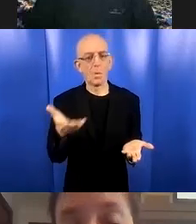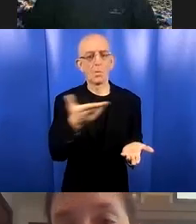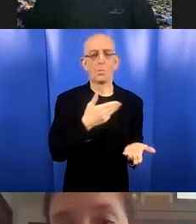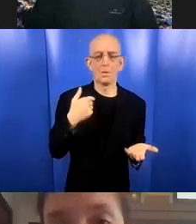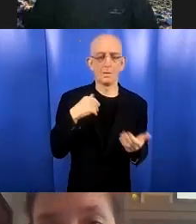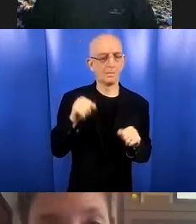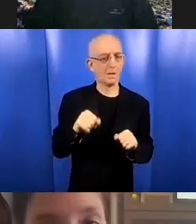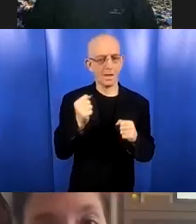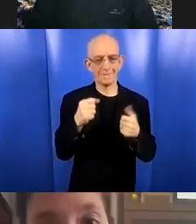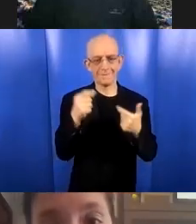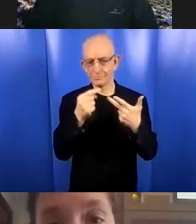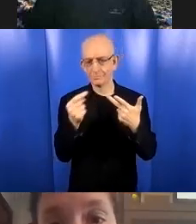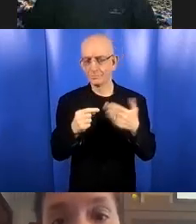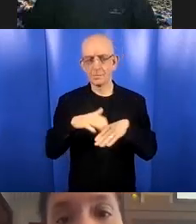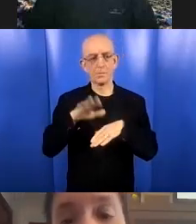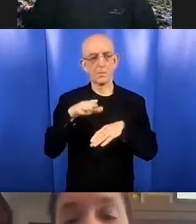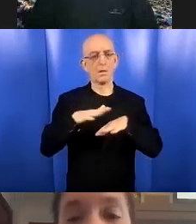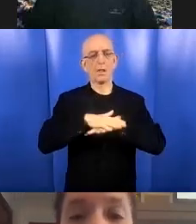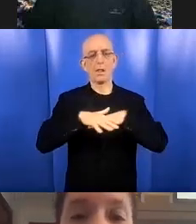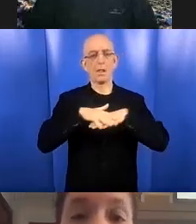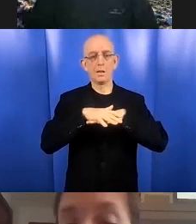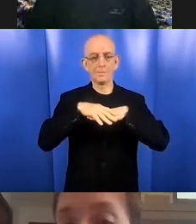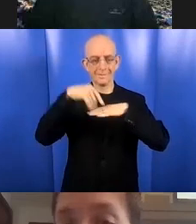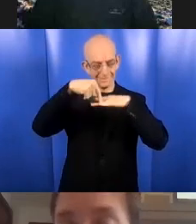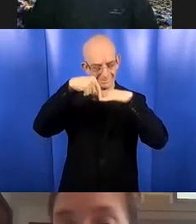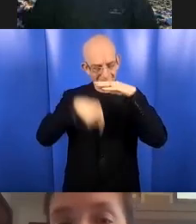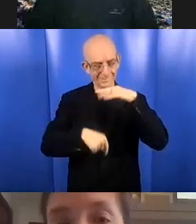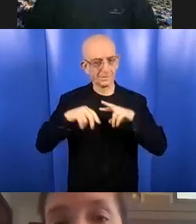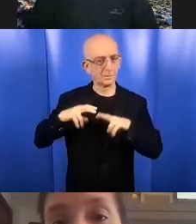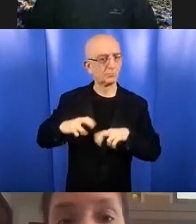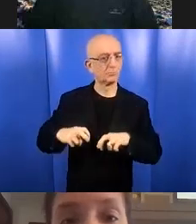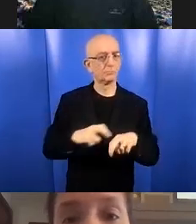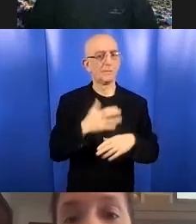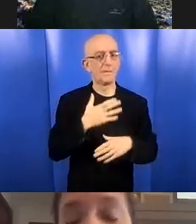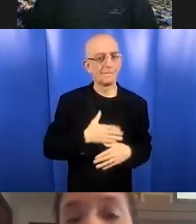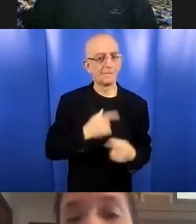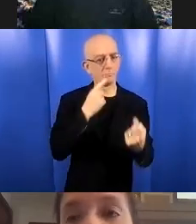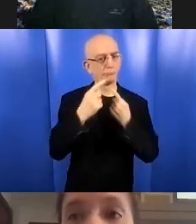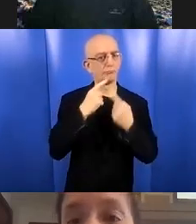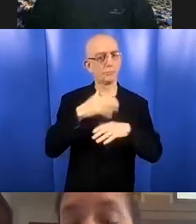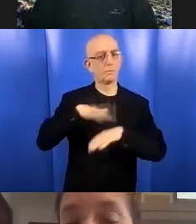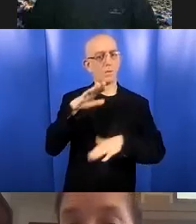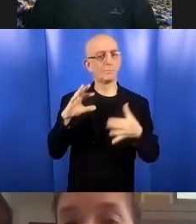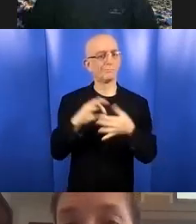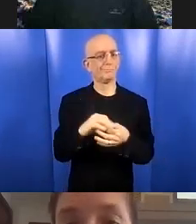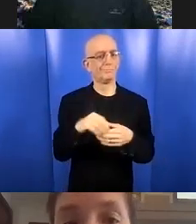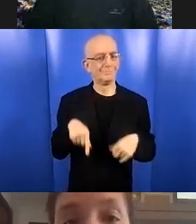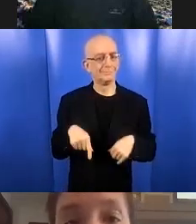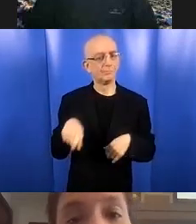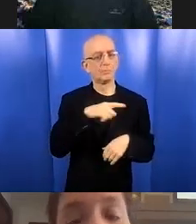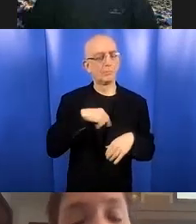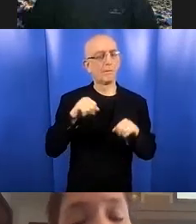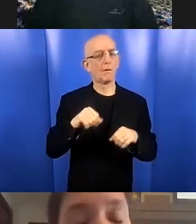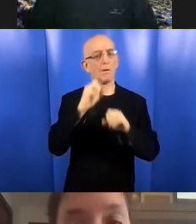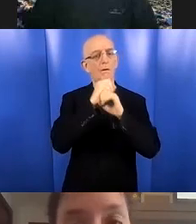to have this kind of conversation that we're having now, because it is clear that we still need to learn a bit more and